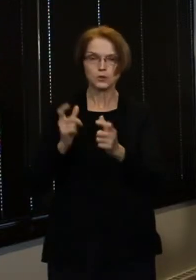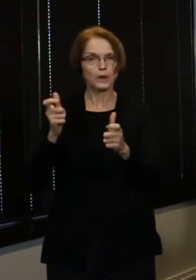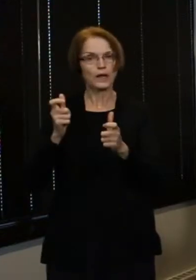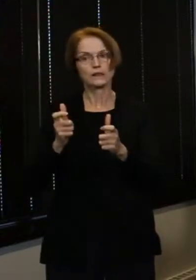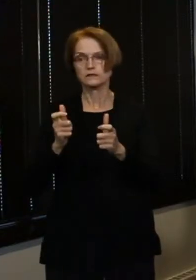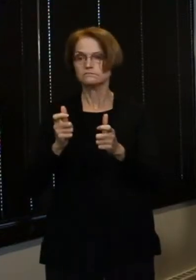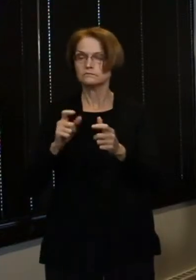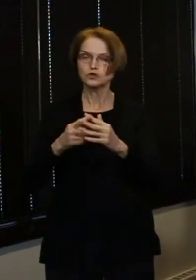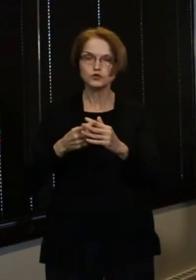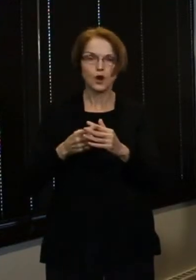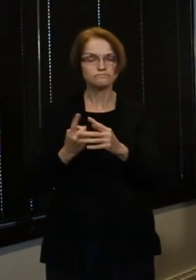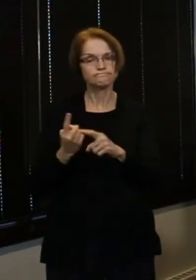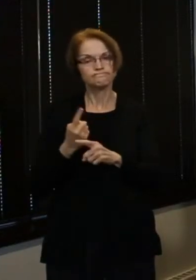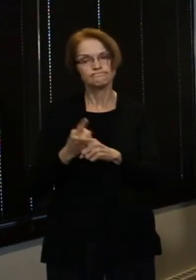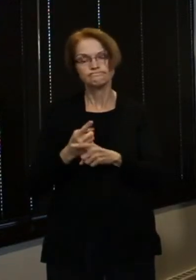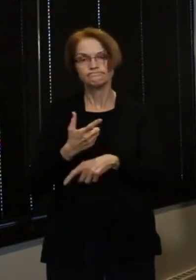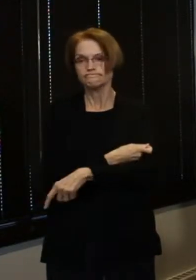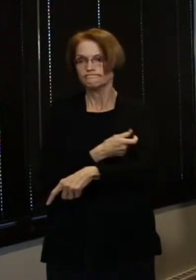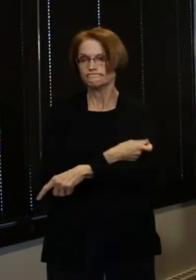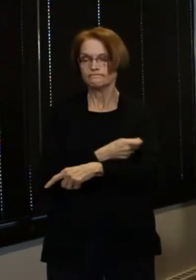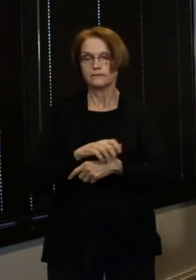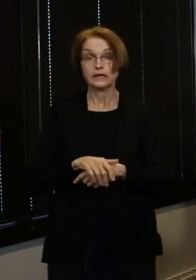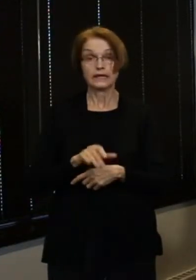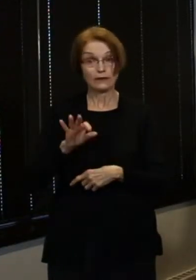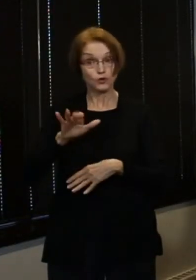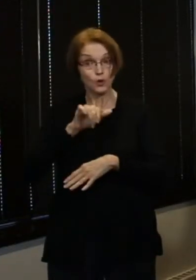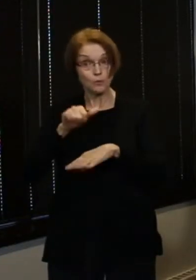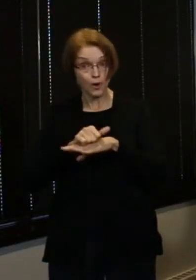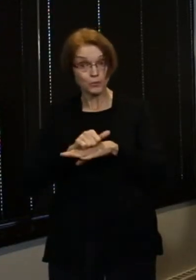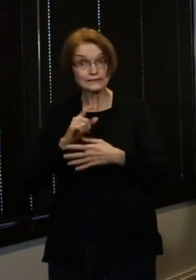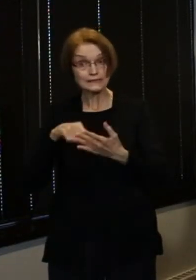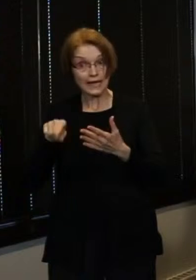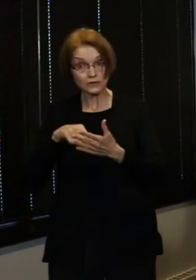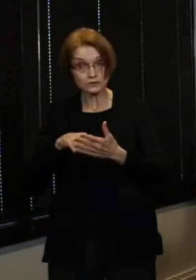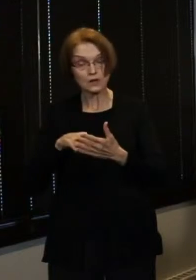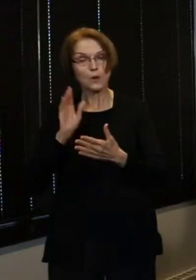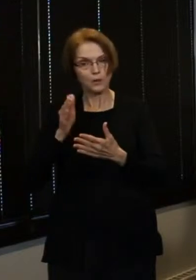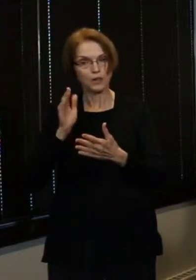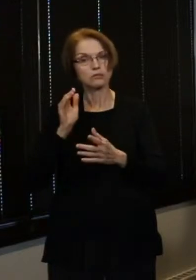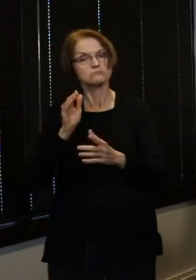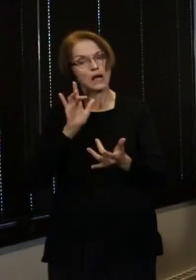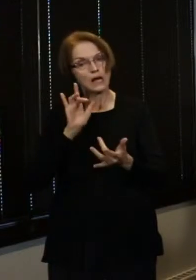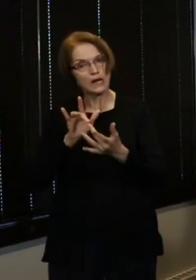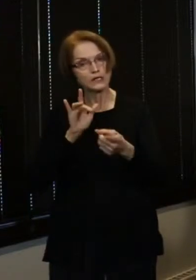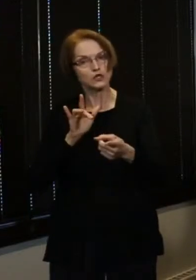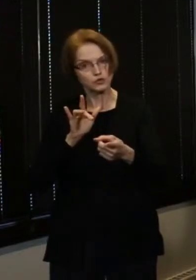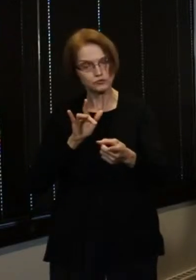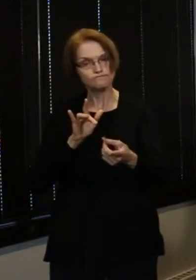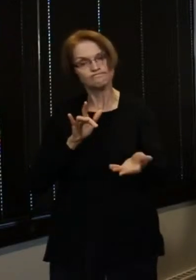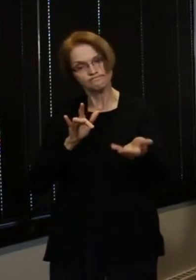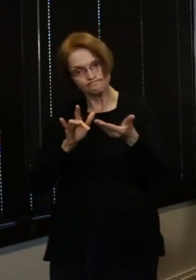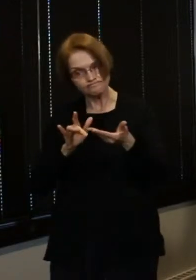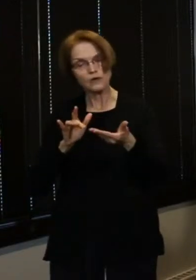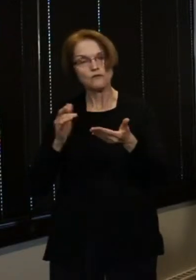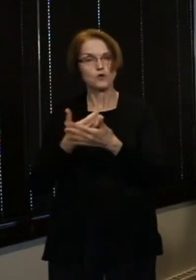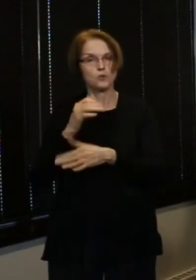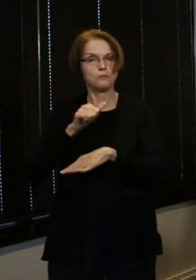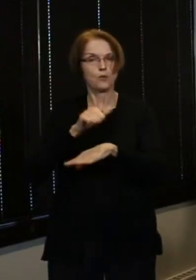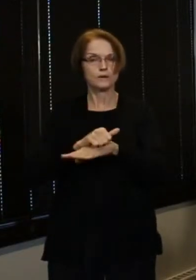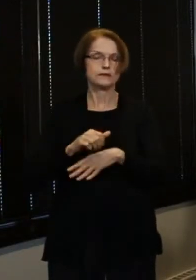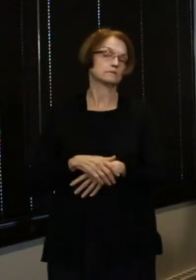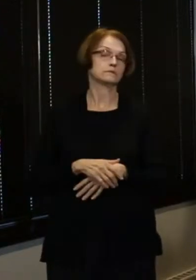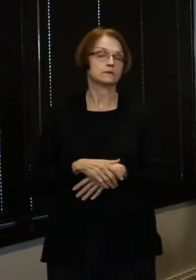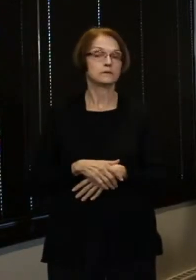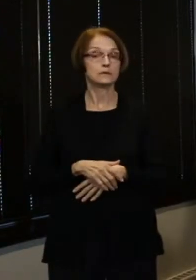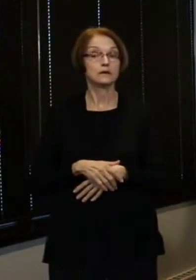track. So if your appointment was canceled, you will be contacted to schedule a new appointment. For those waiting for